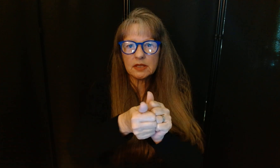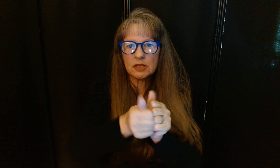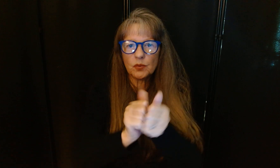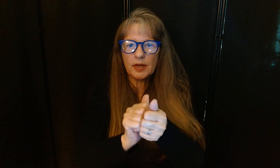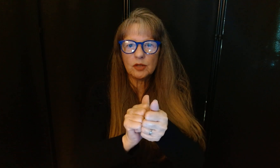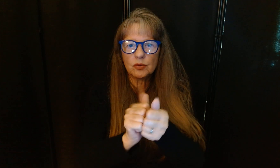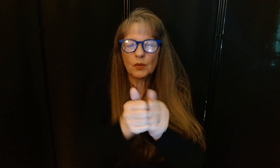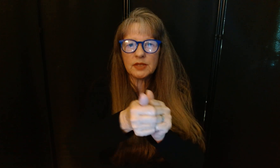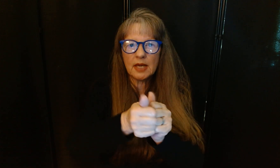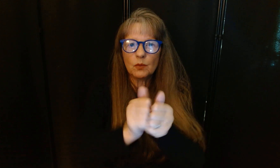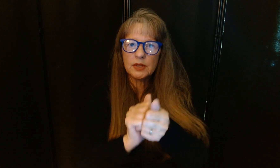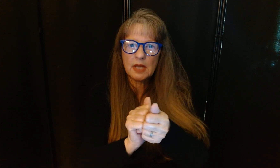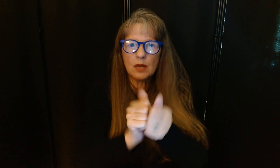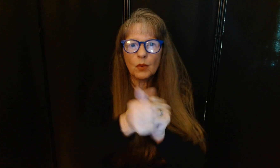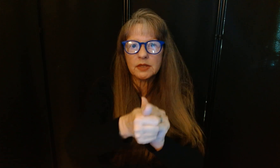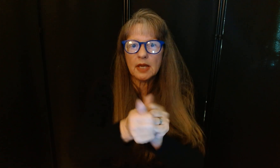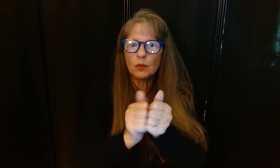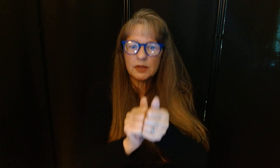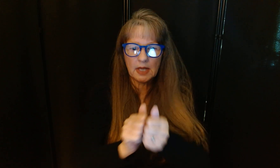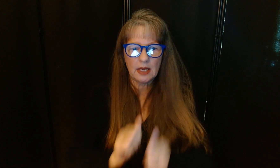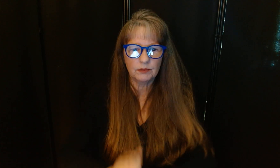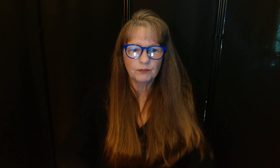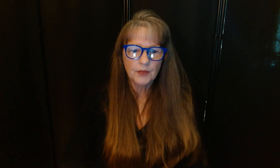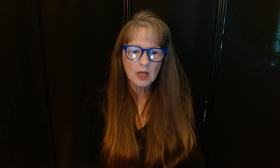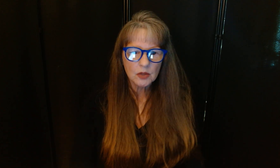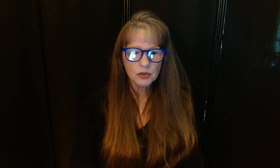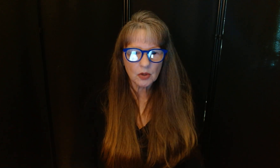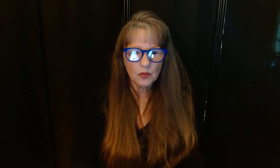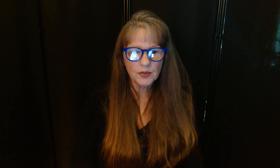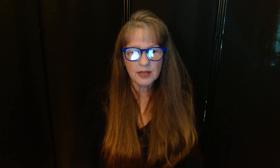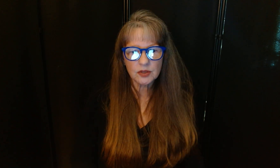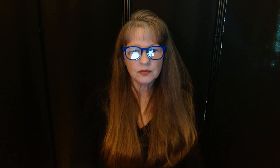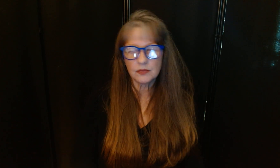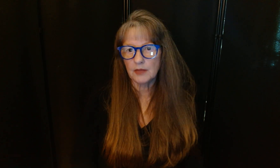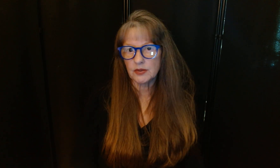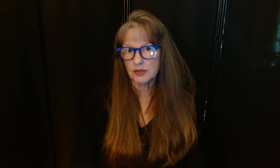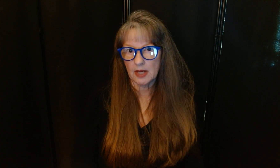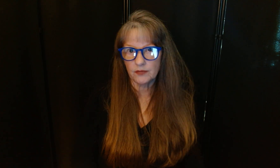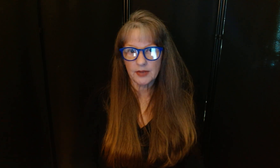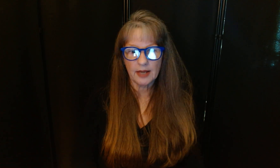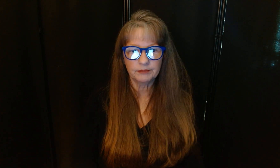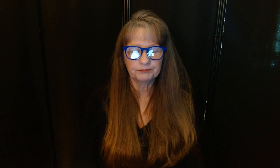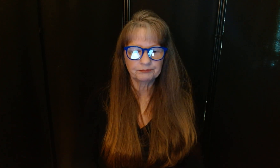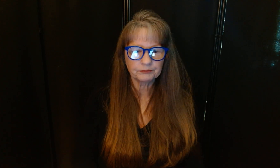way because one's ahead, one's ahead, one's ahead, one's ahead. So that's the sign for that.